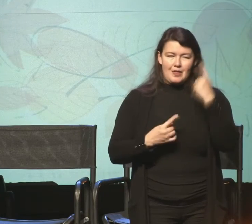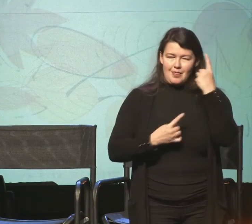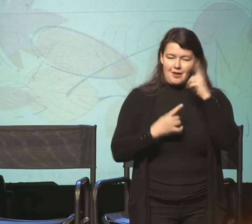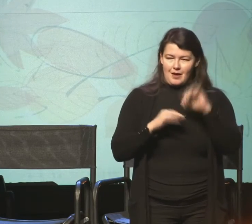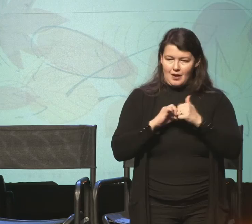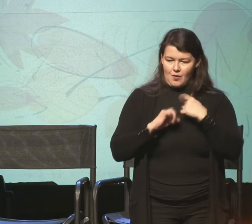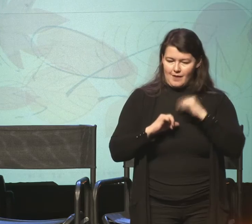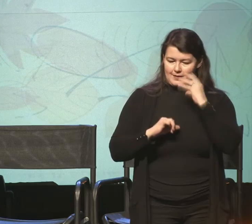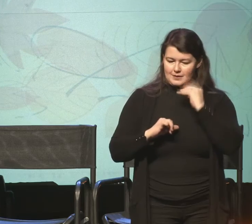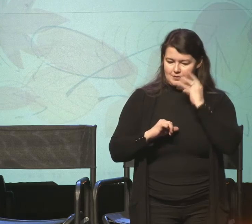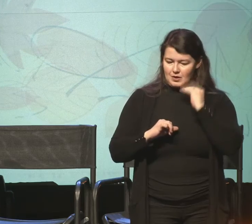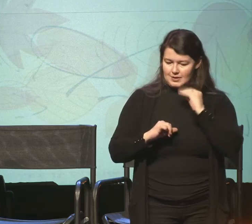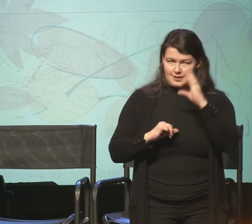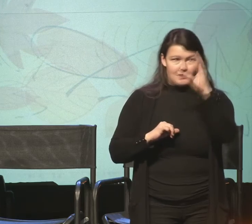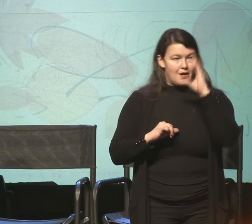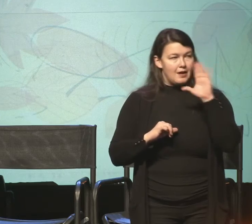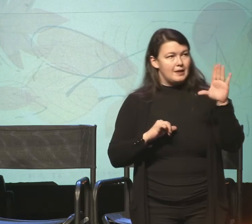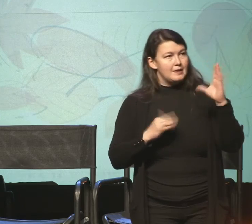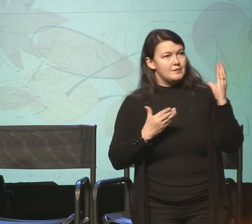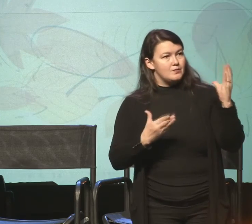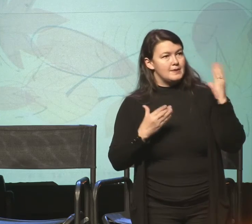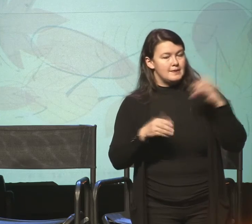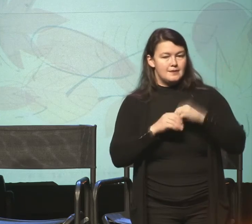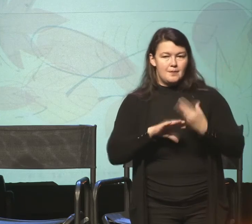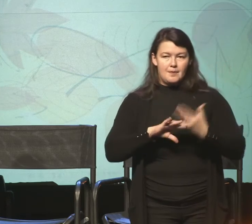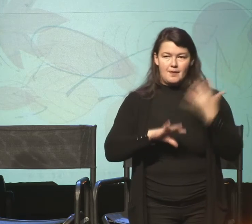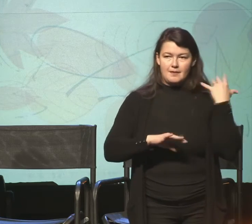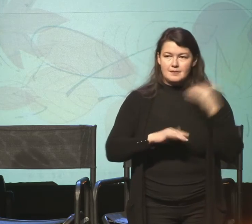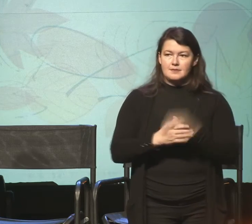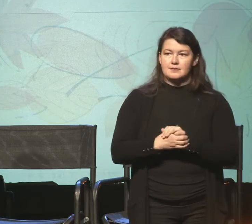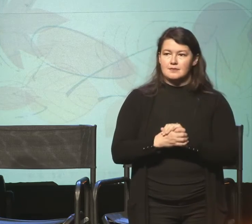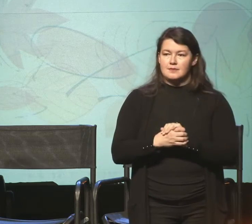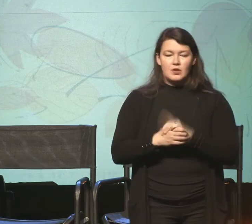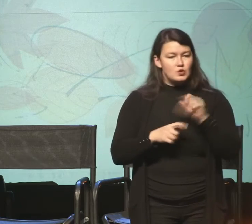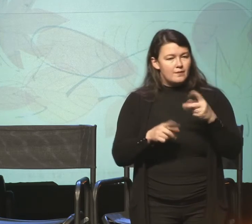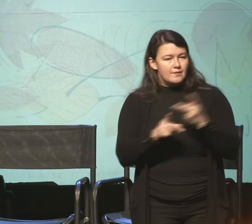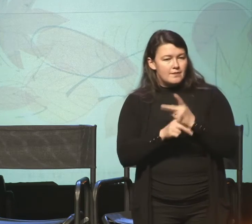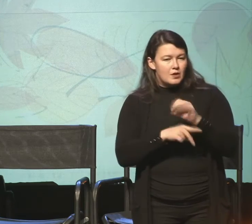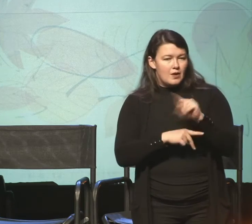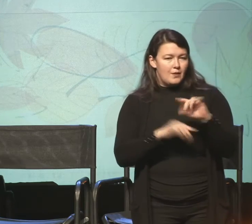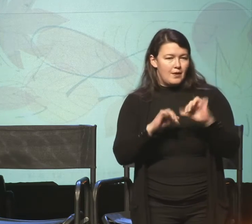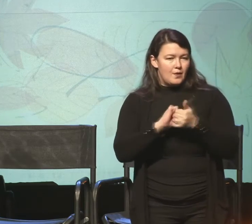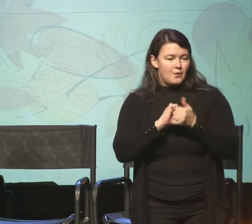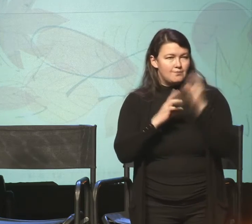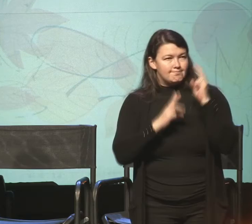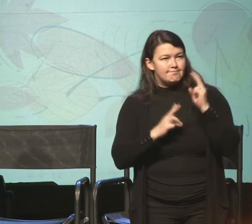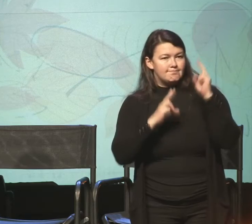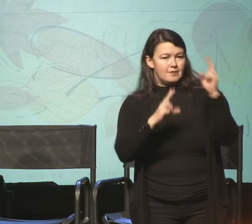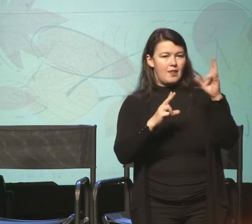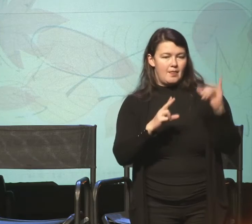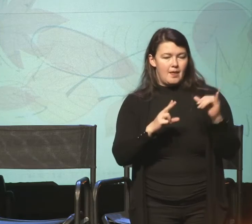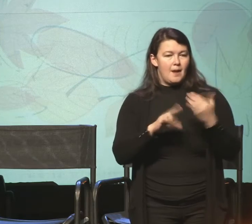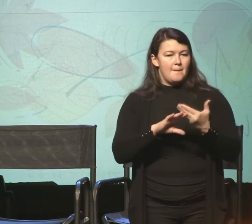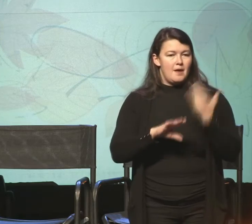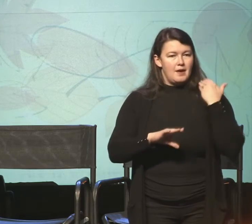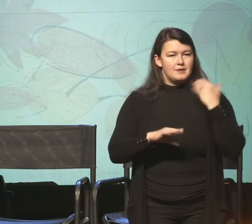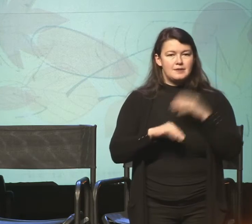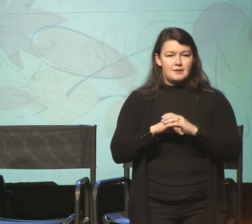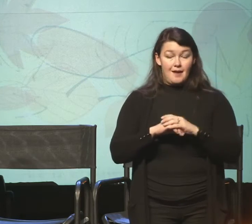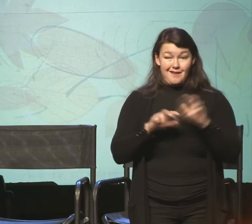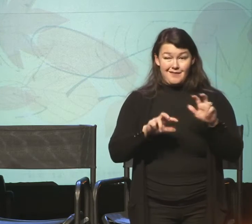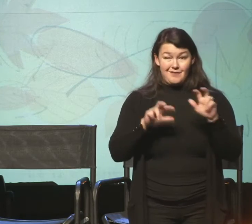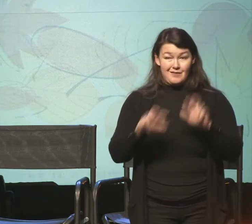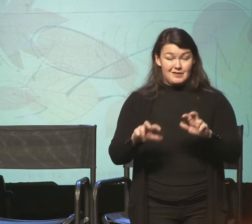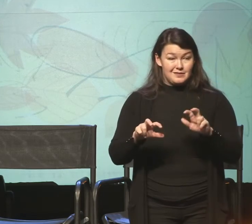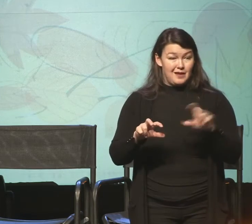how I've experienced God's presence in my past. I should figure out how to honor that past by investing in someone's future